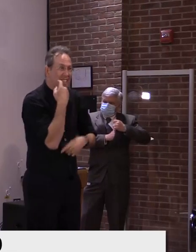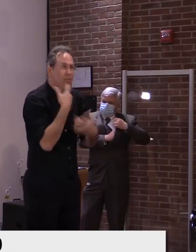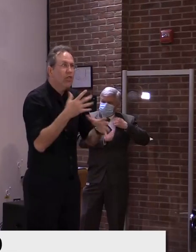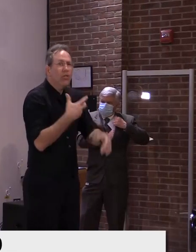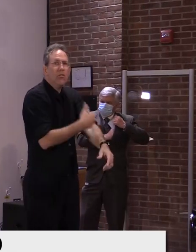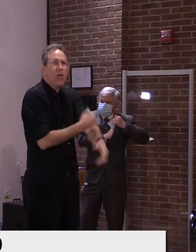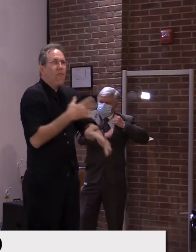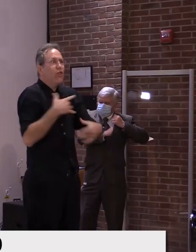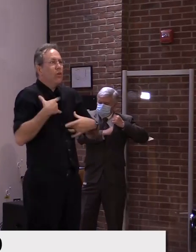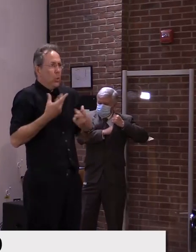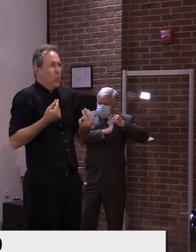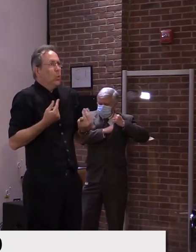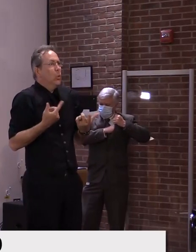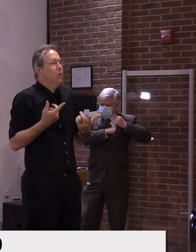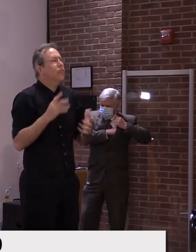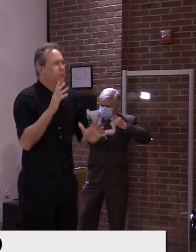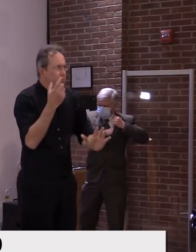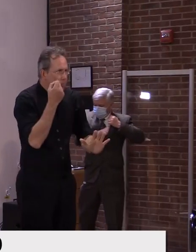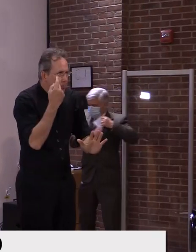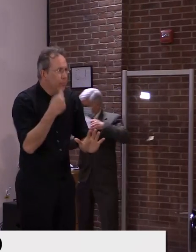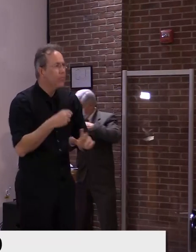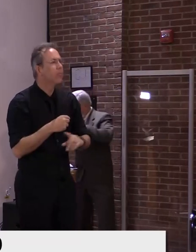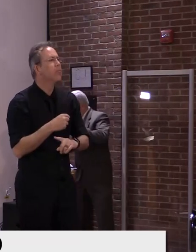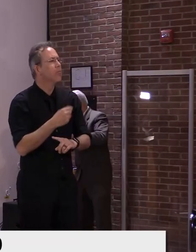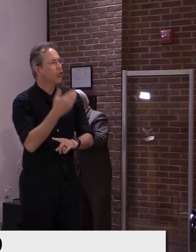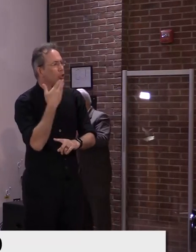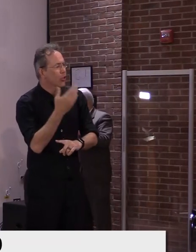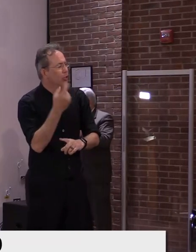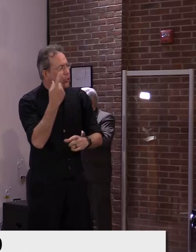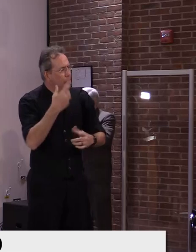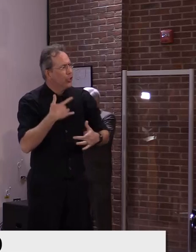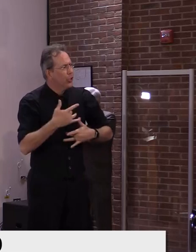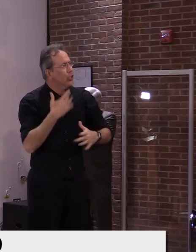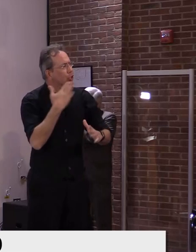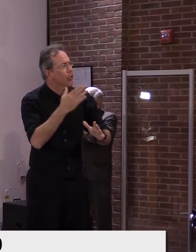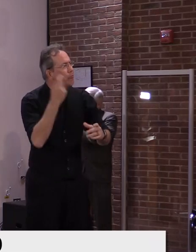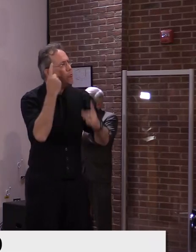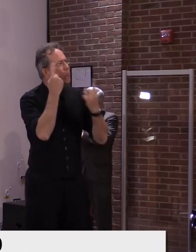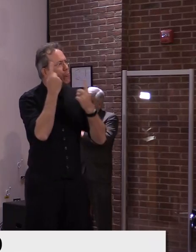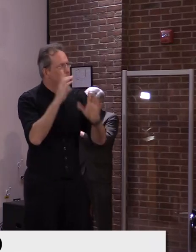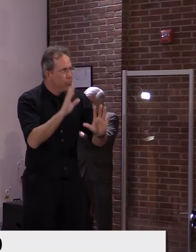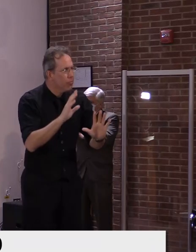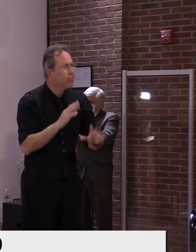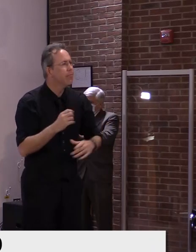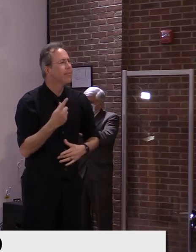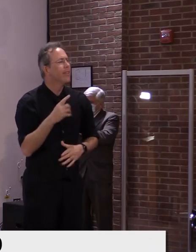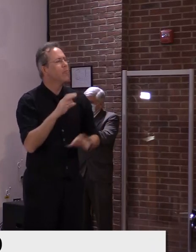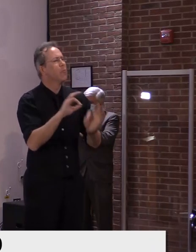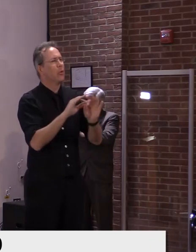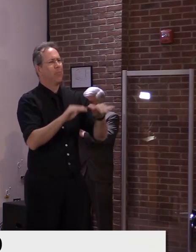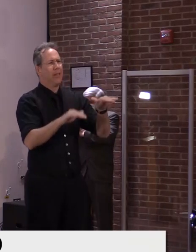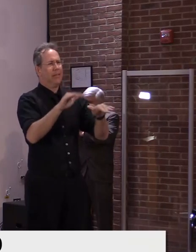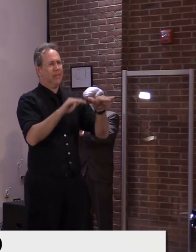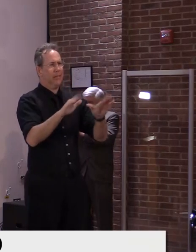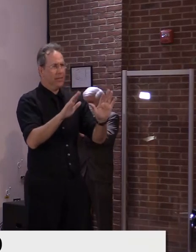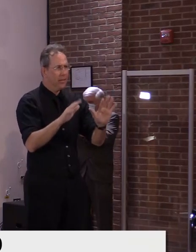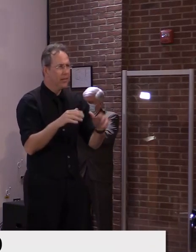concerns. Again, we want to balance being alarmist with being